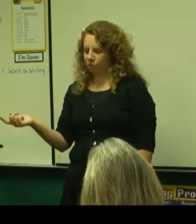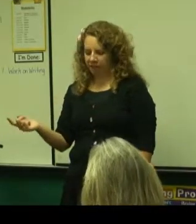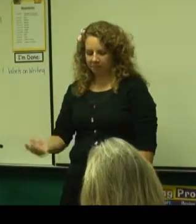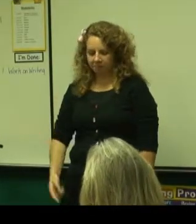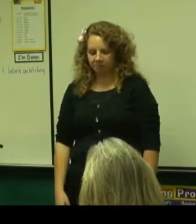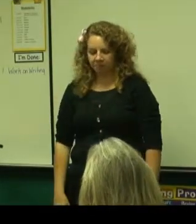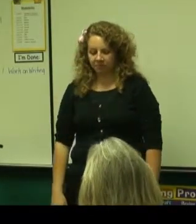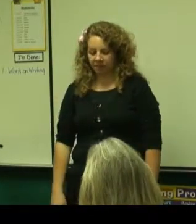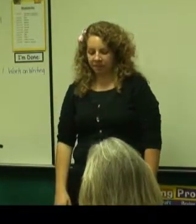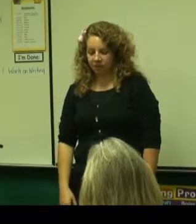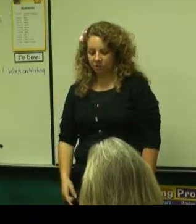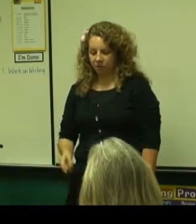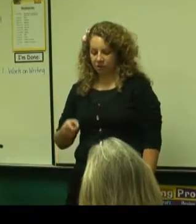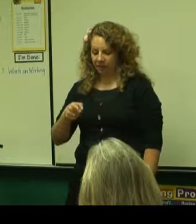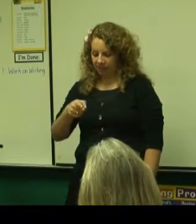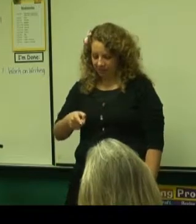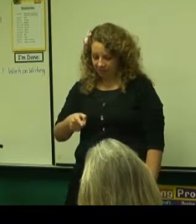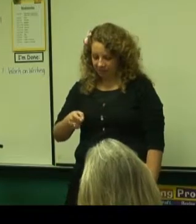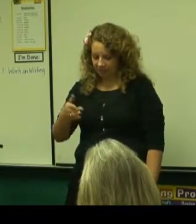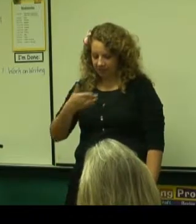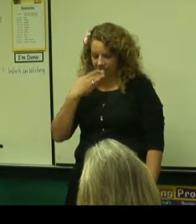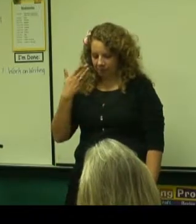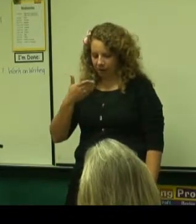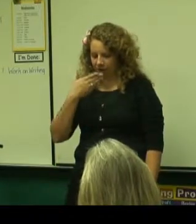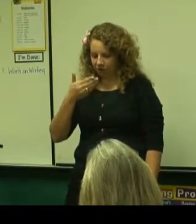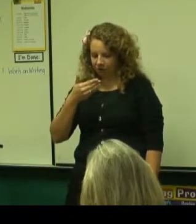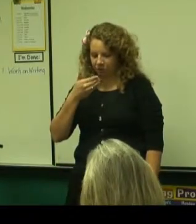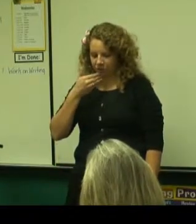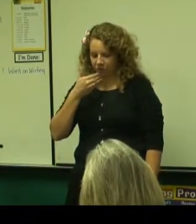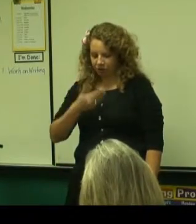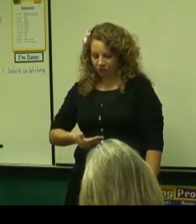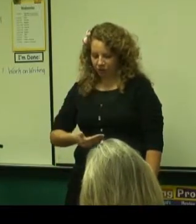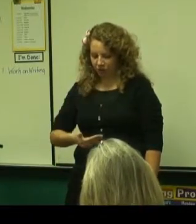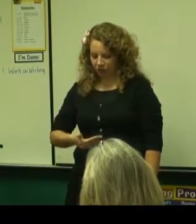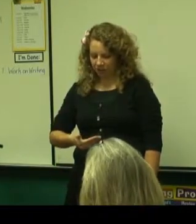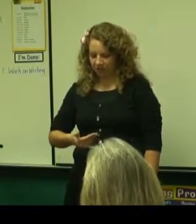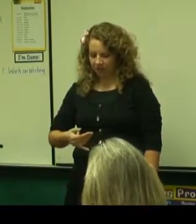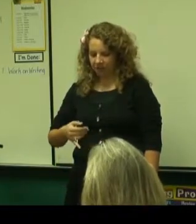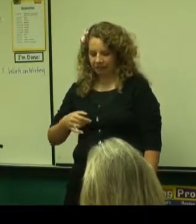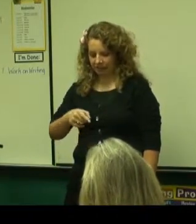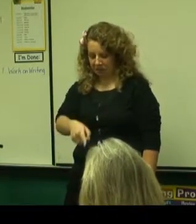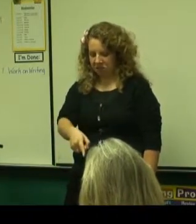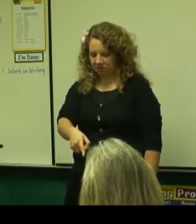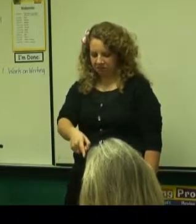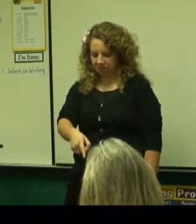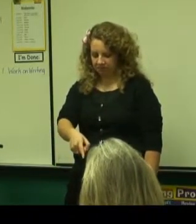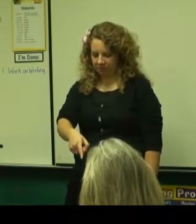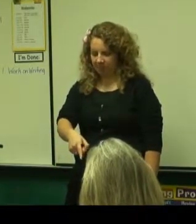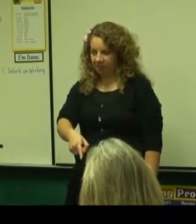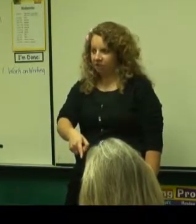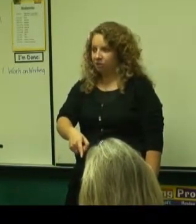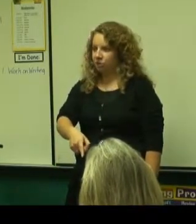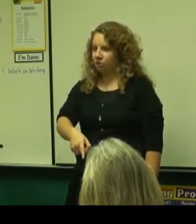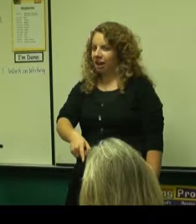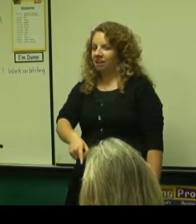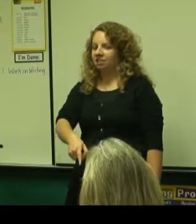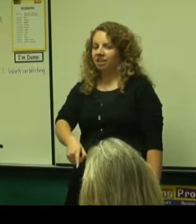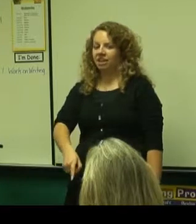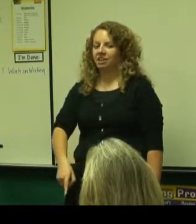pointing. Okay, so it smells good, it. Okay? So if we're adding the negative, then